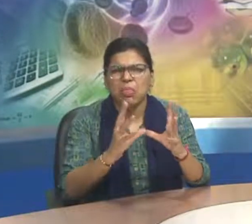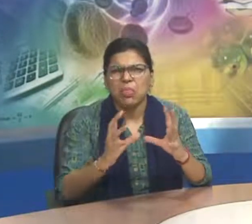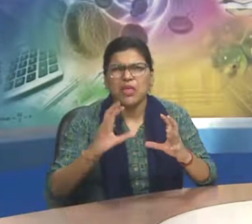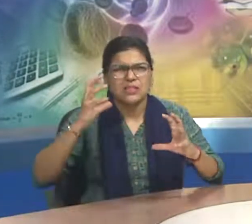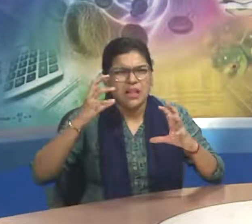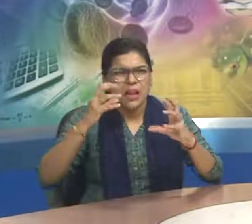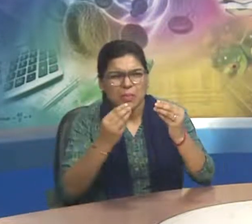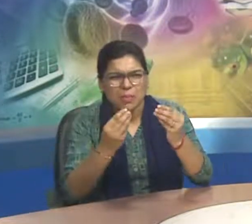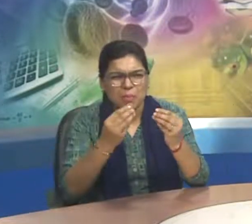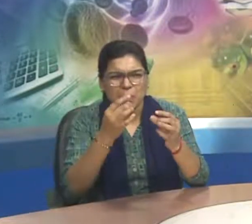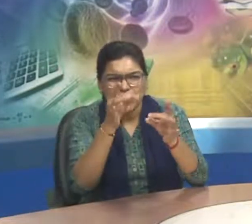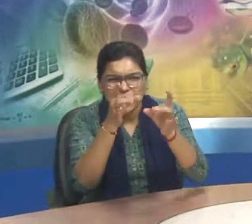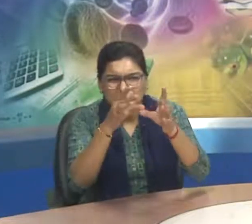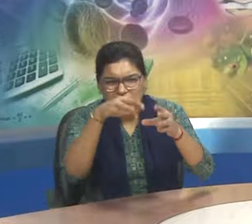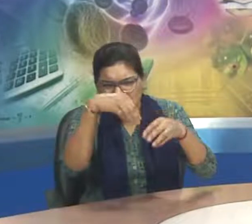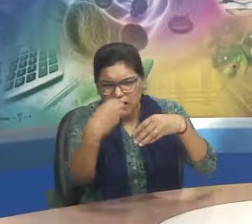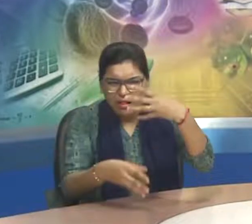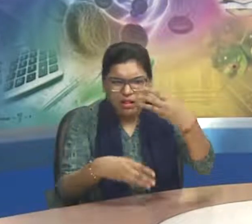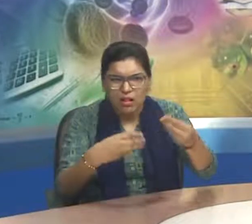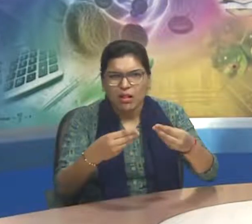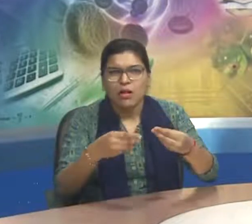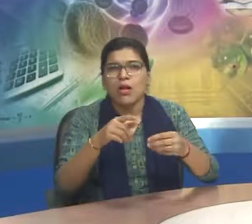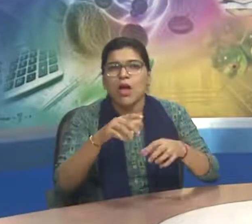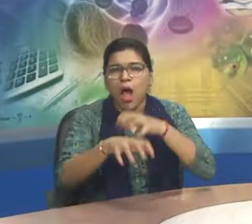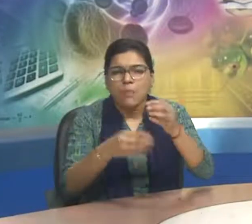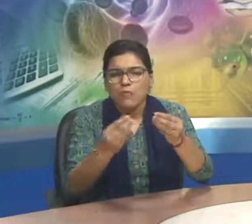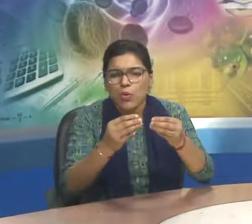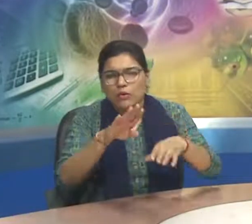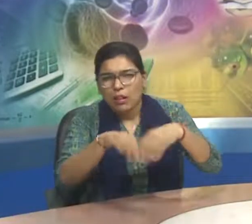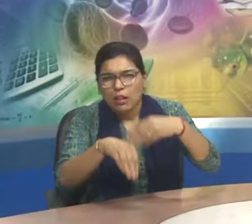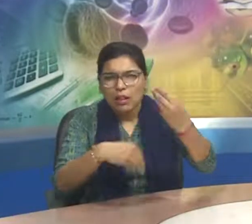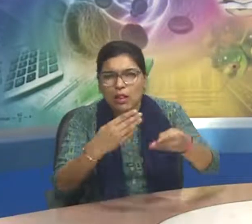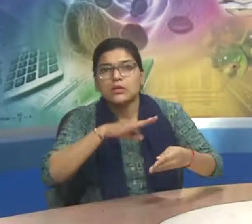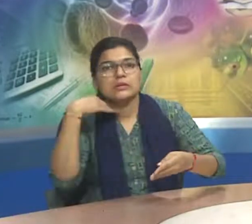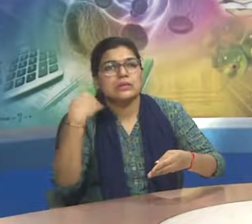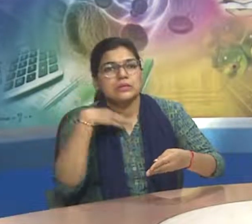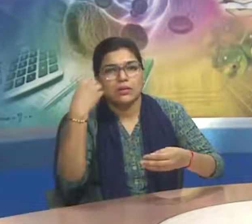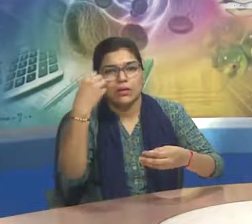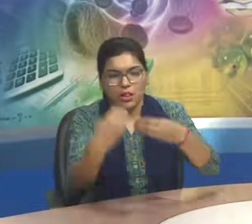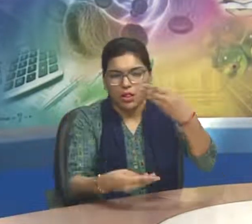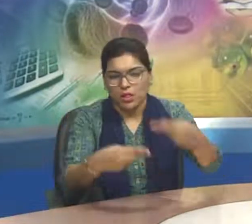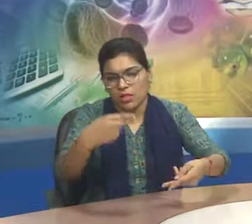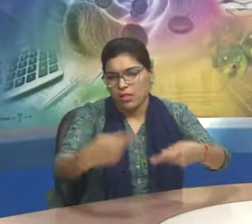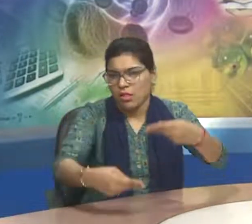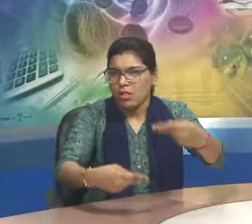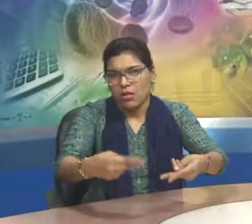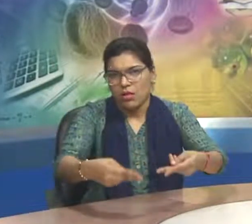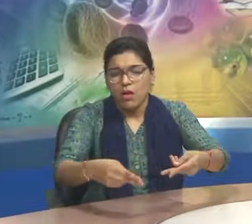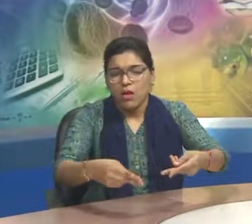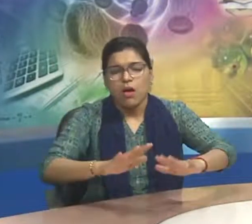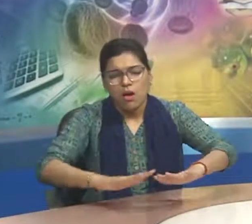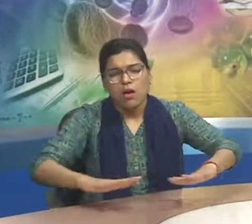and when they got buried after their death under those layers